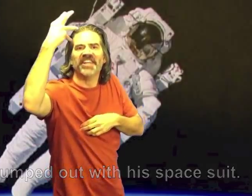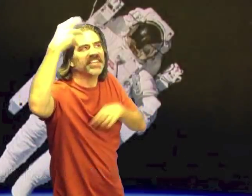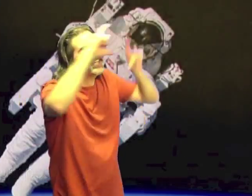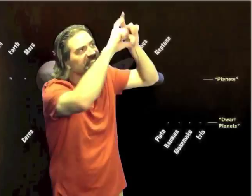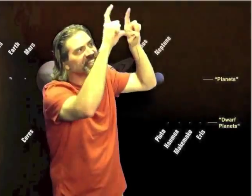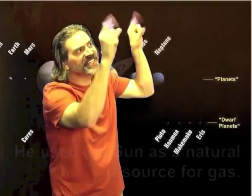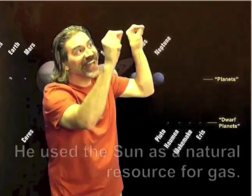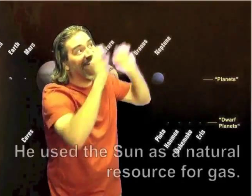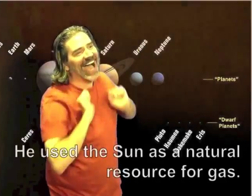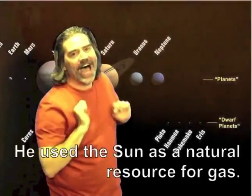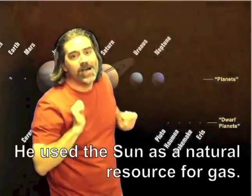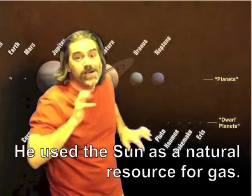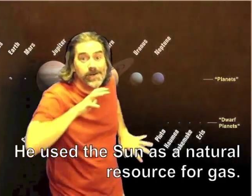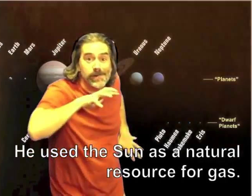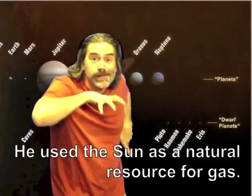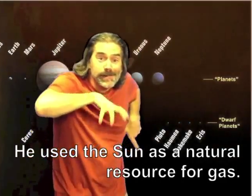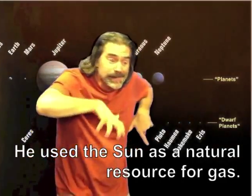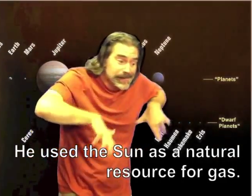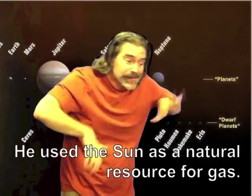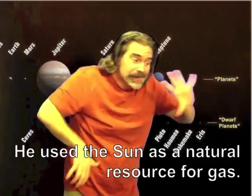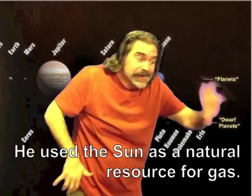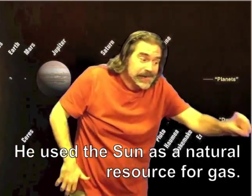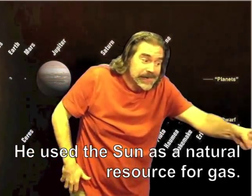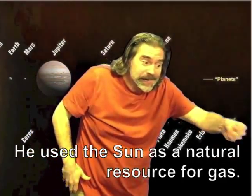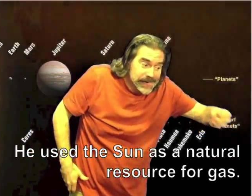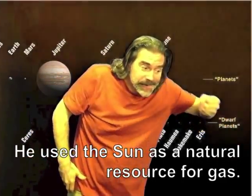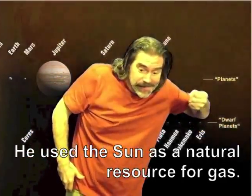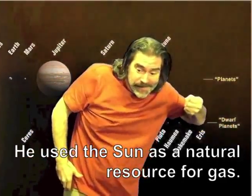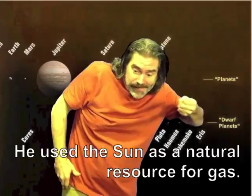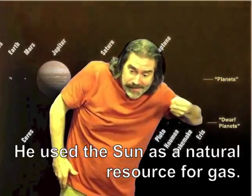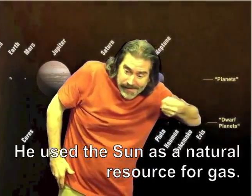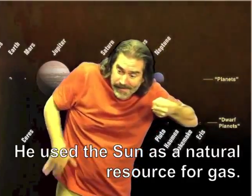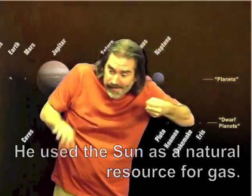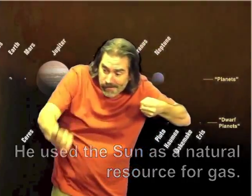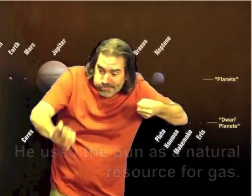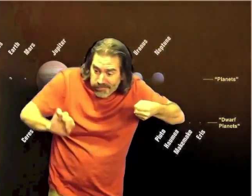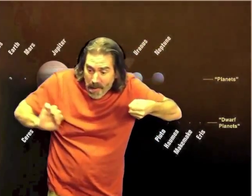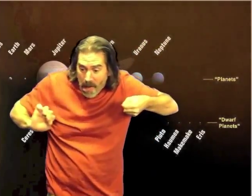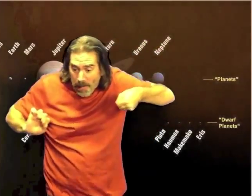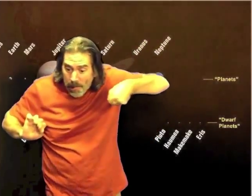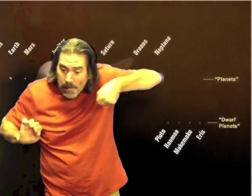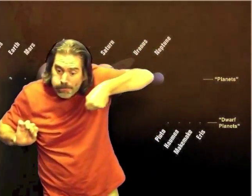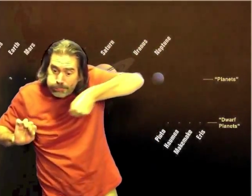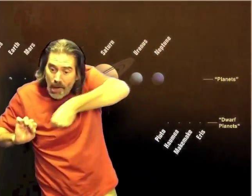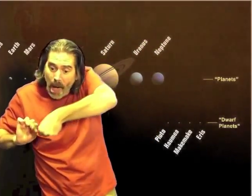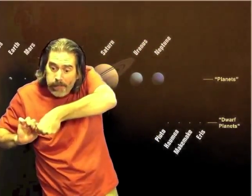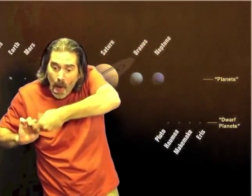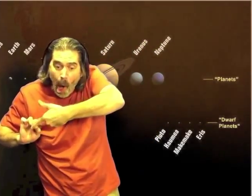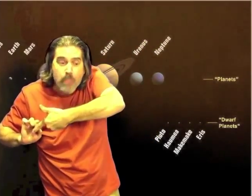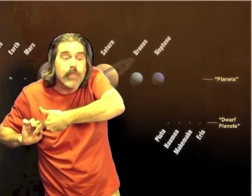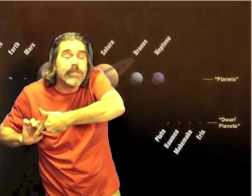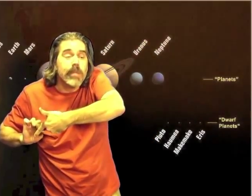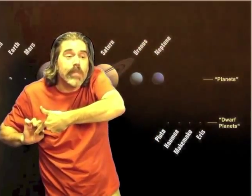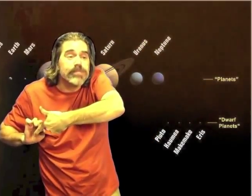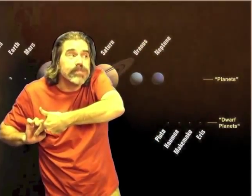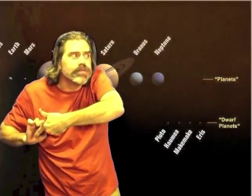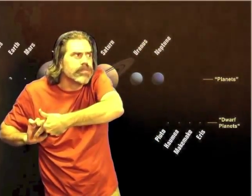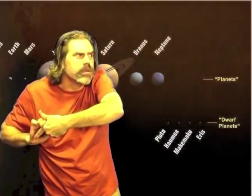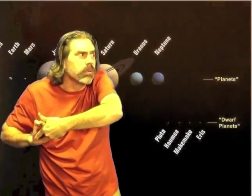station, and he used a natural resource for gas, the sun. As he filled up the tank, he saw